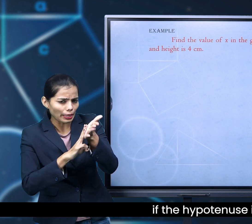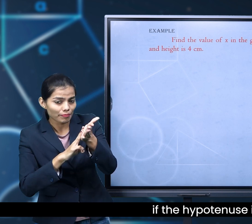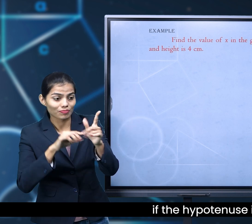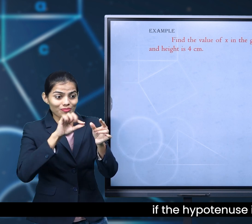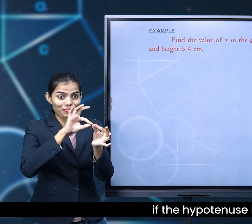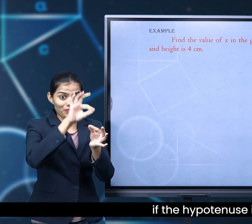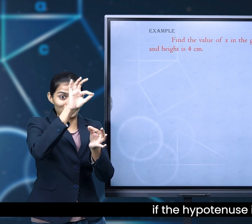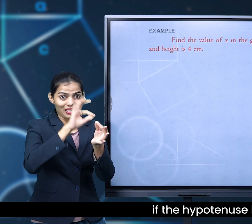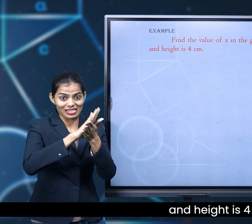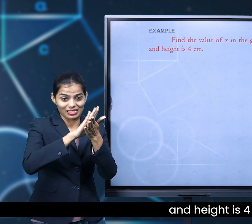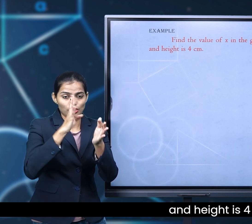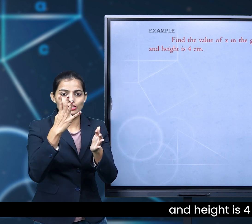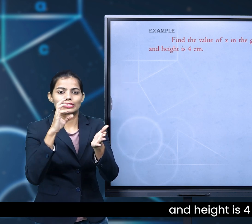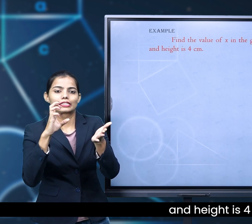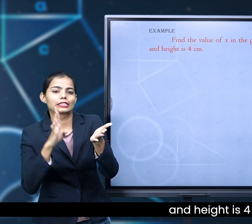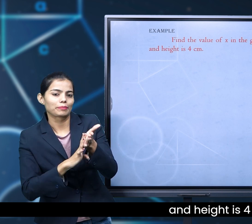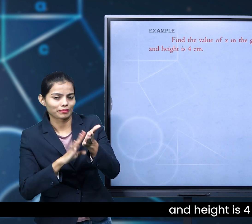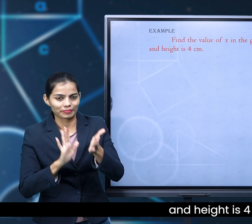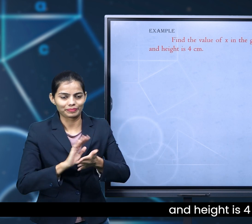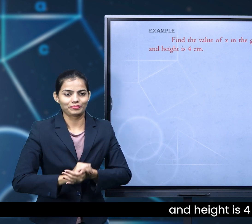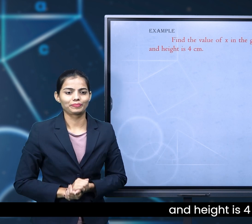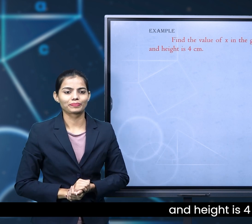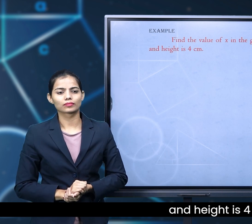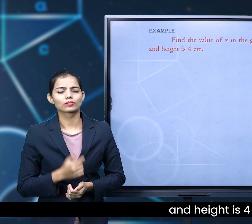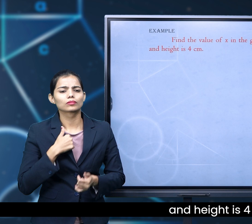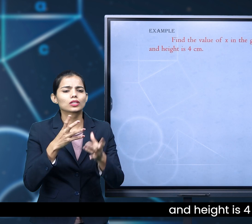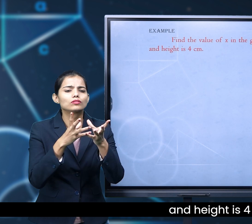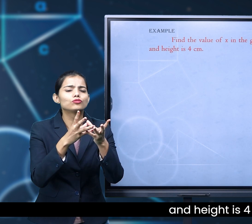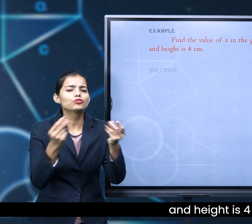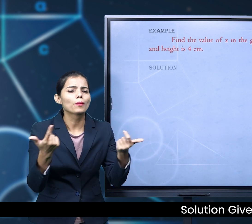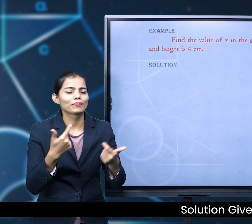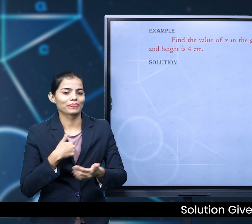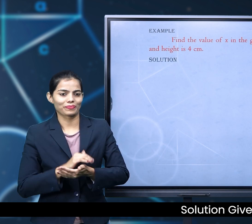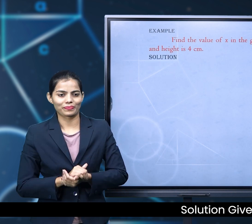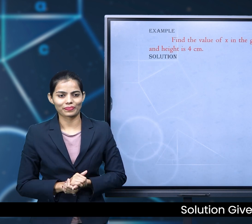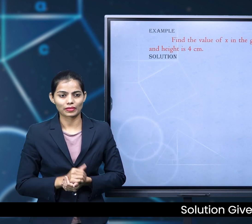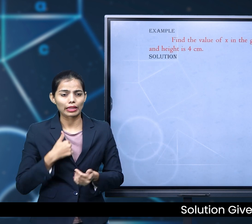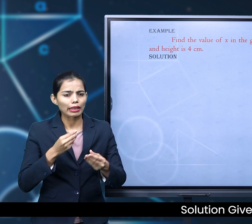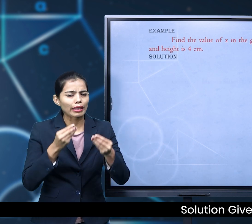cm and height is 4 cm. Solution. Given